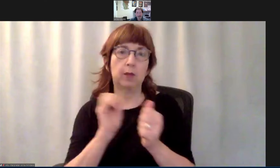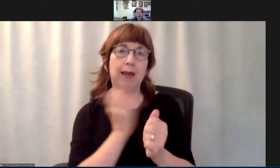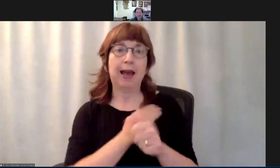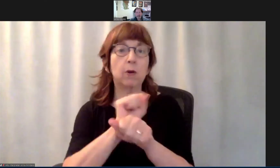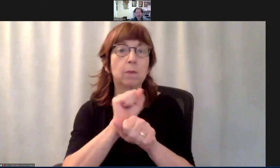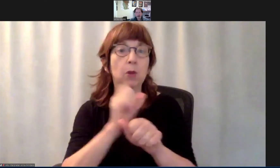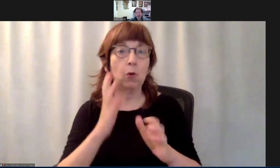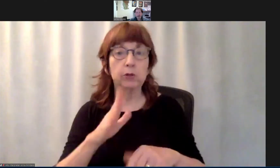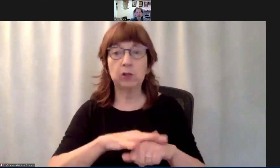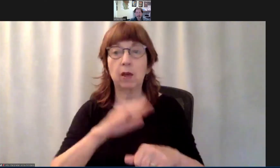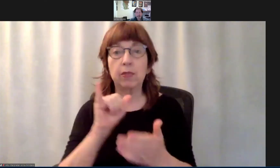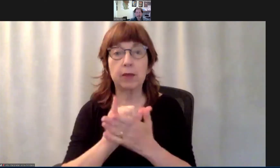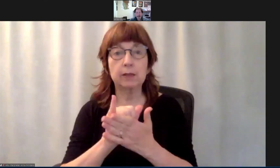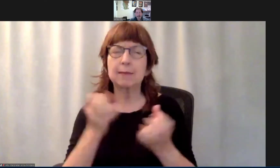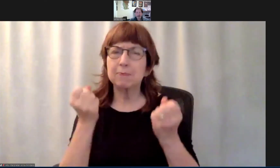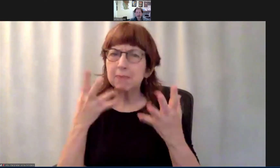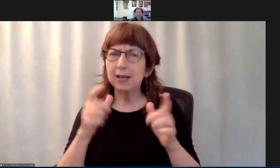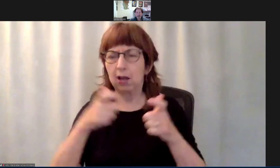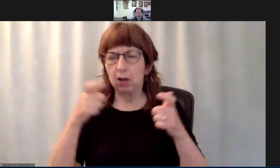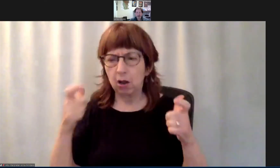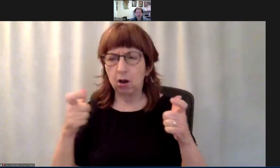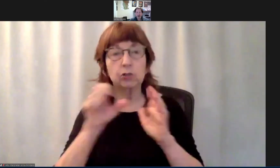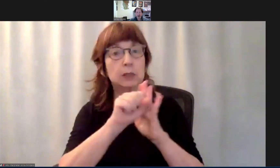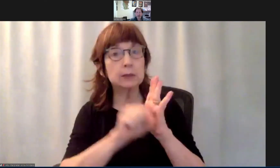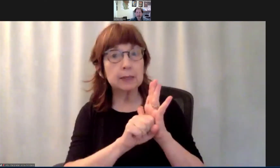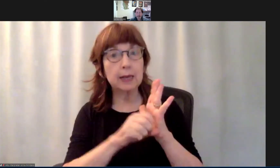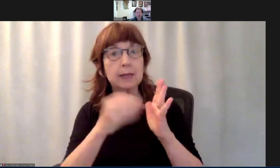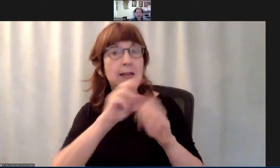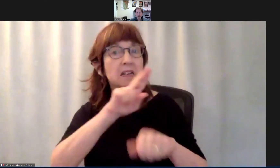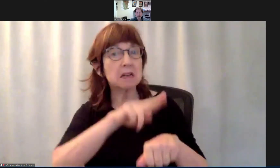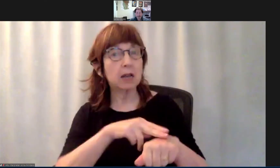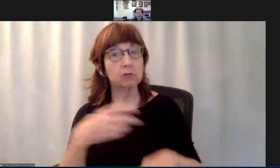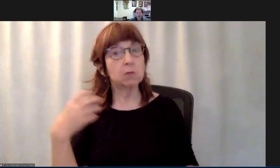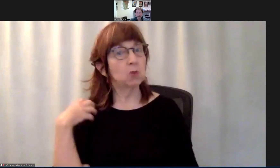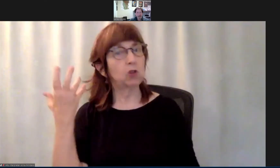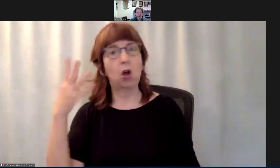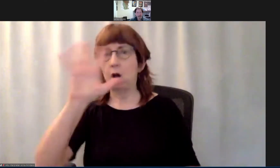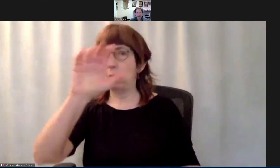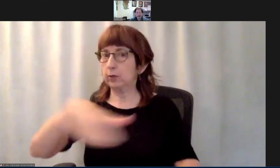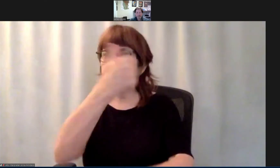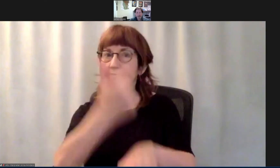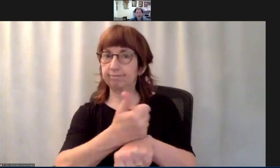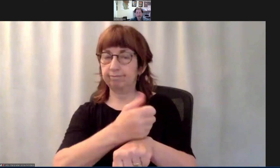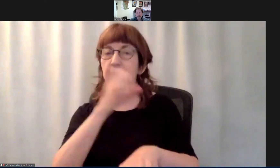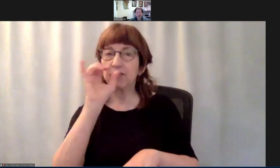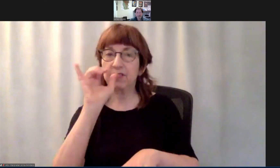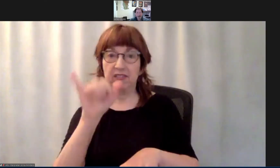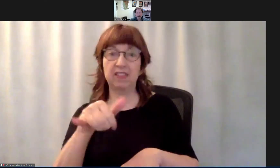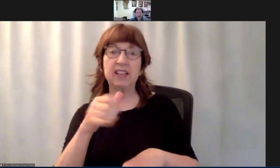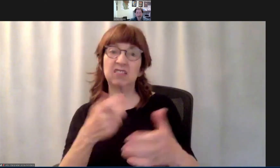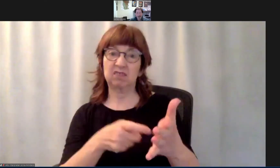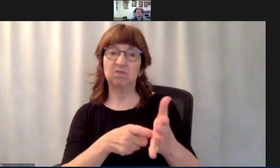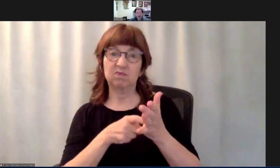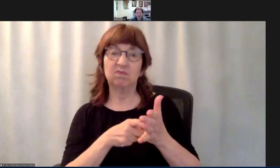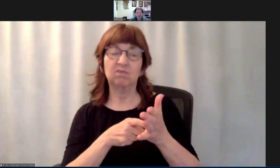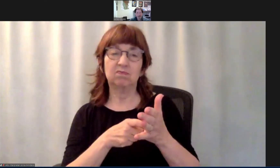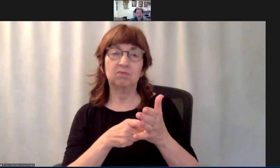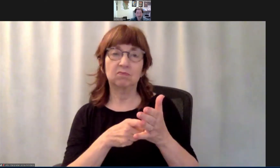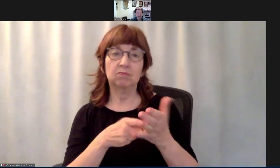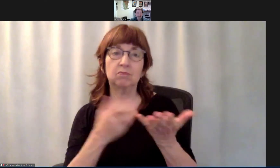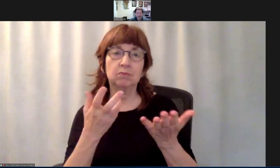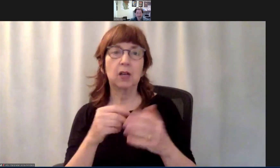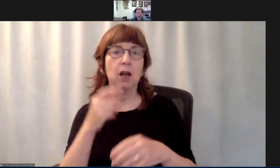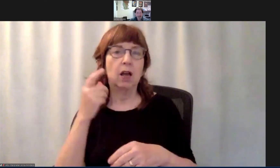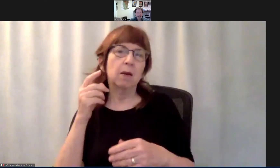this. Many large state and national employers are already implementing this, these kind of human